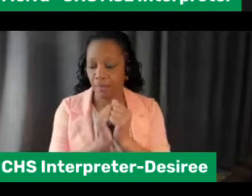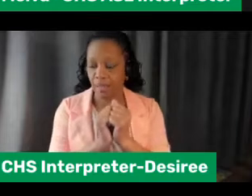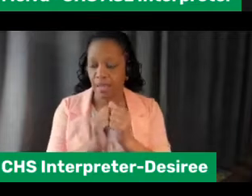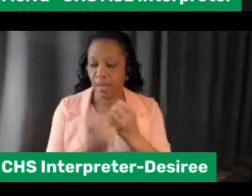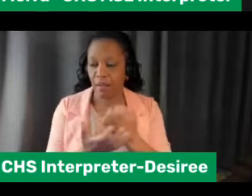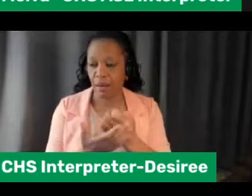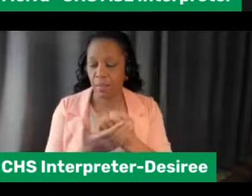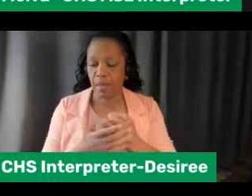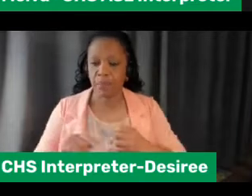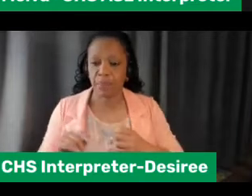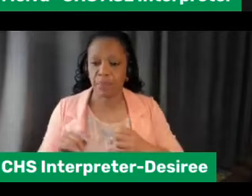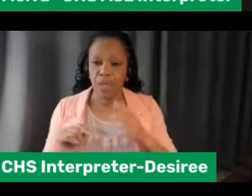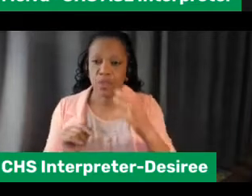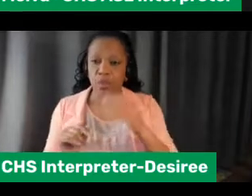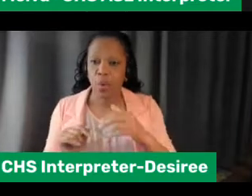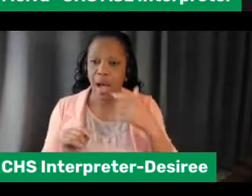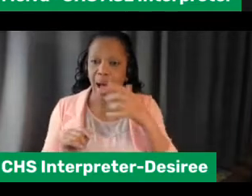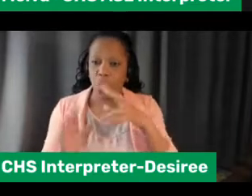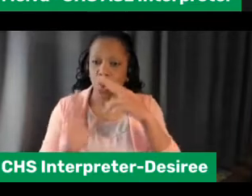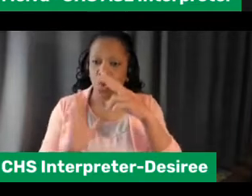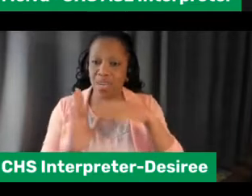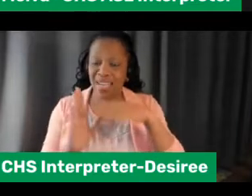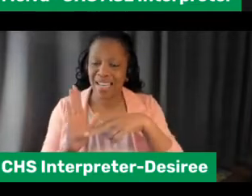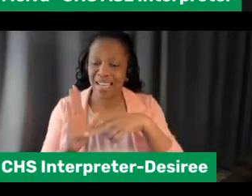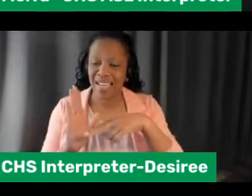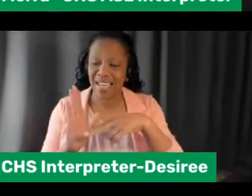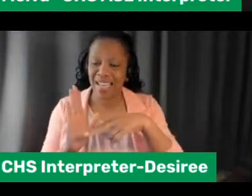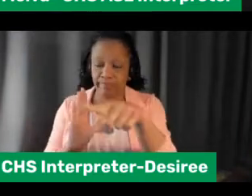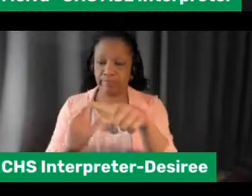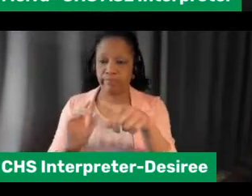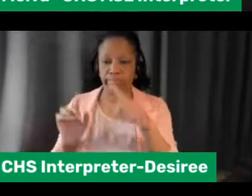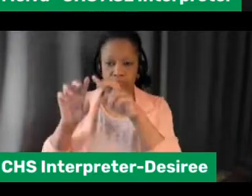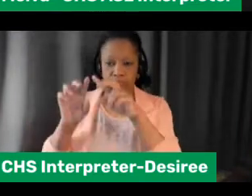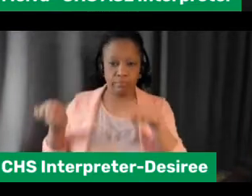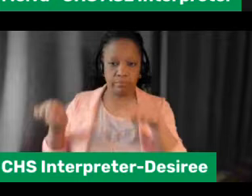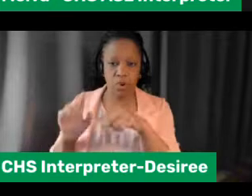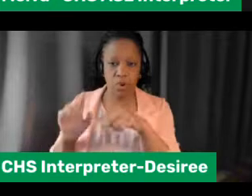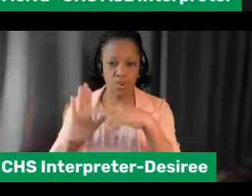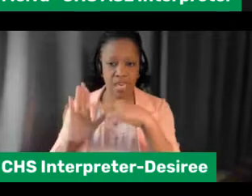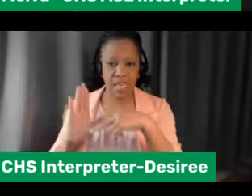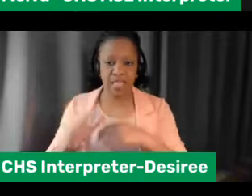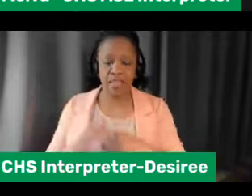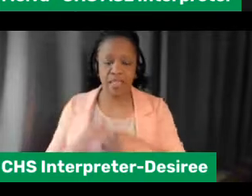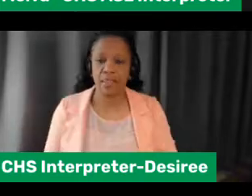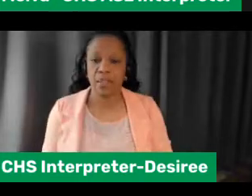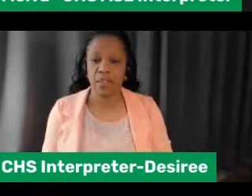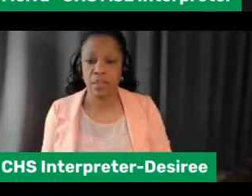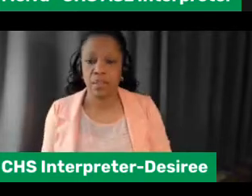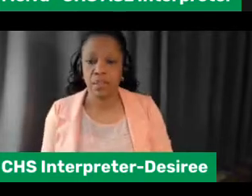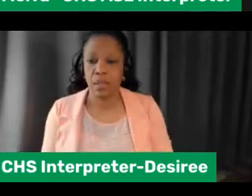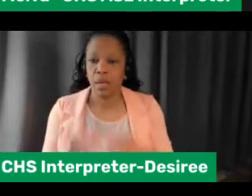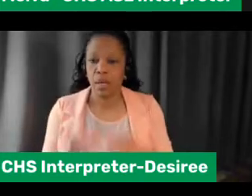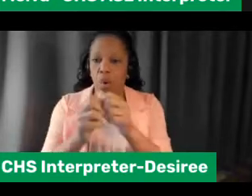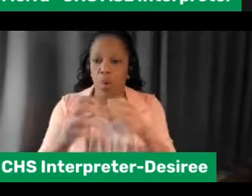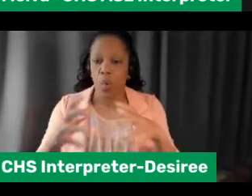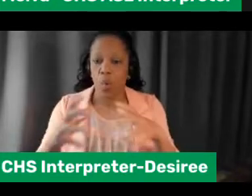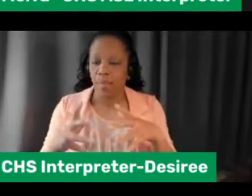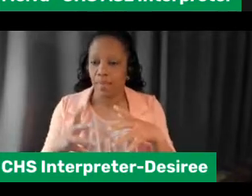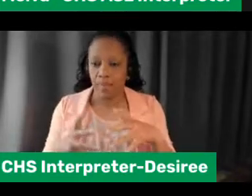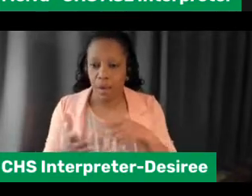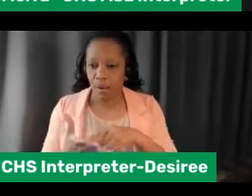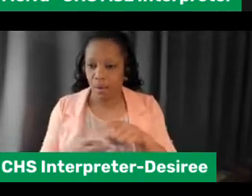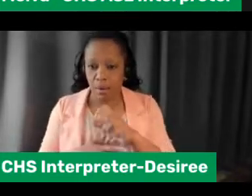read this. This capitalist economy was built on stolen land with stolen lives and labor. Without reparations for